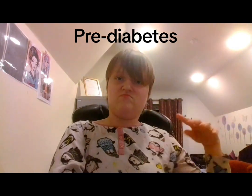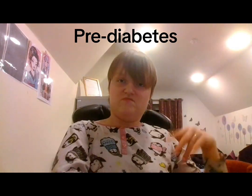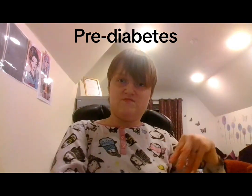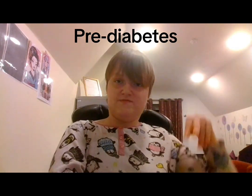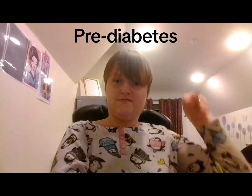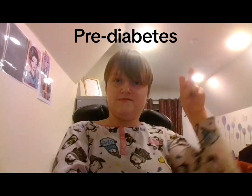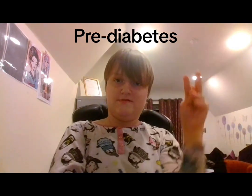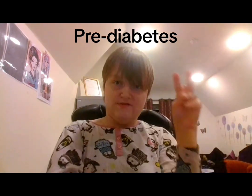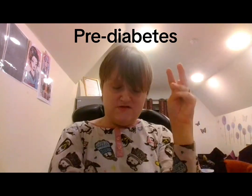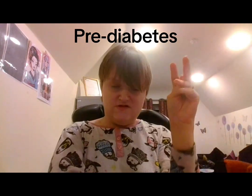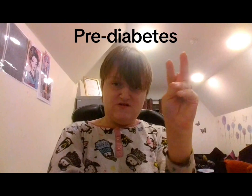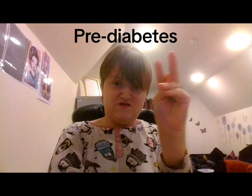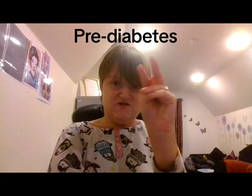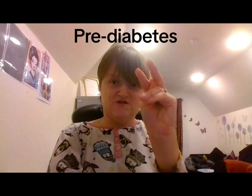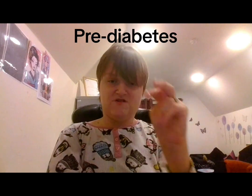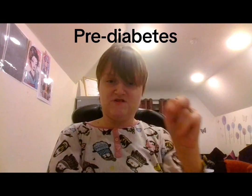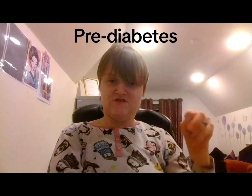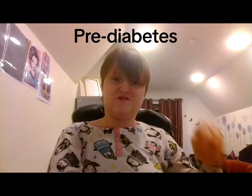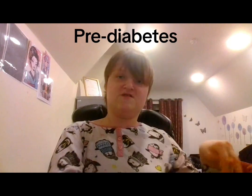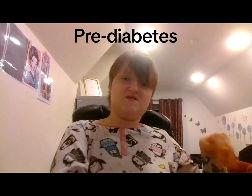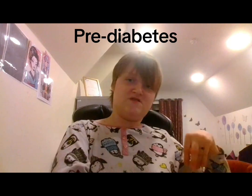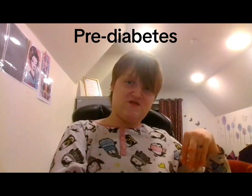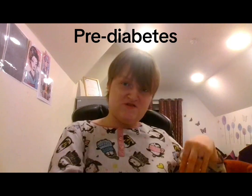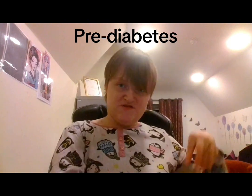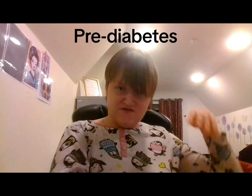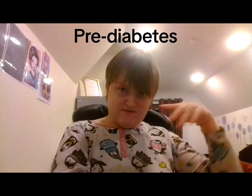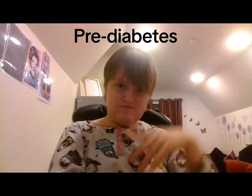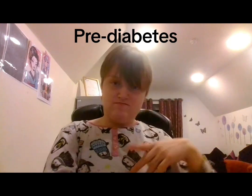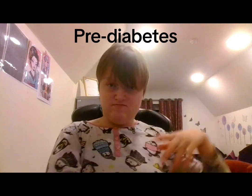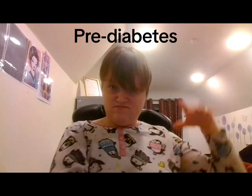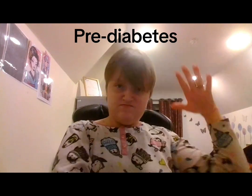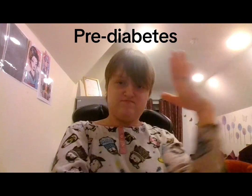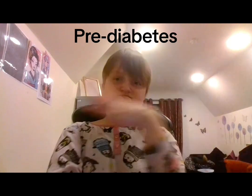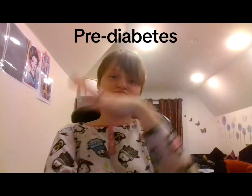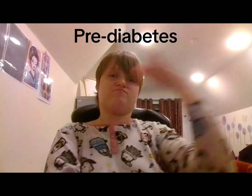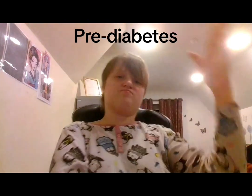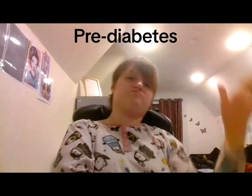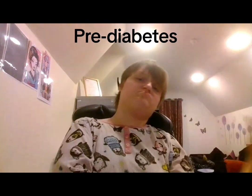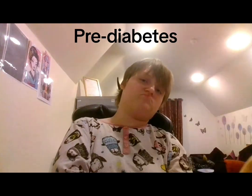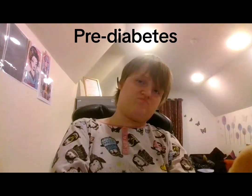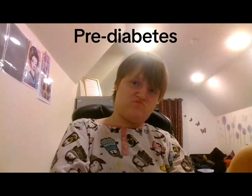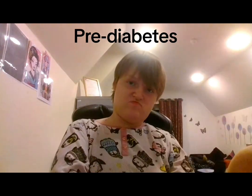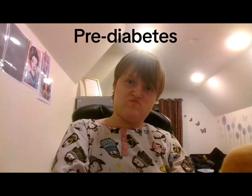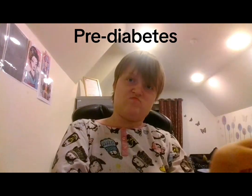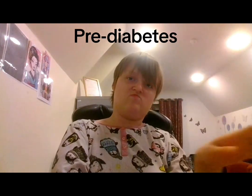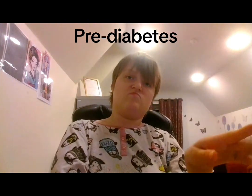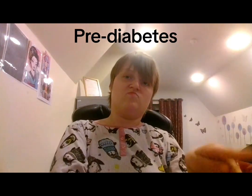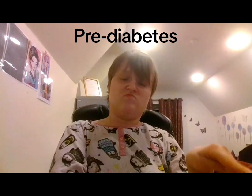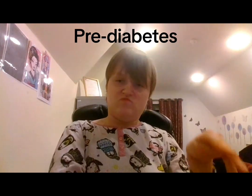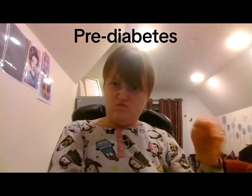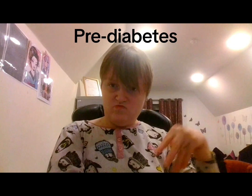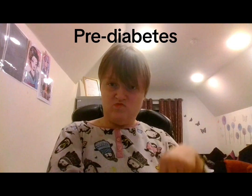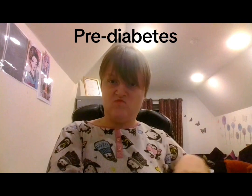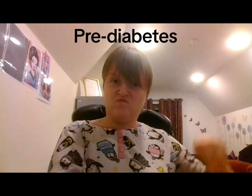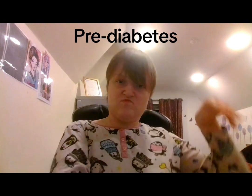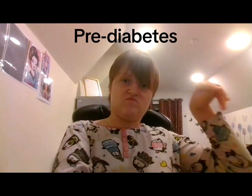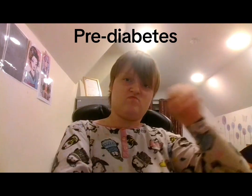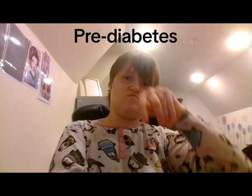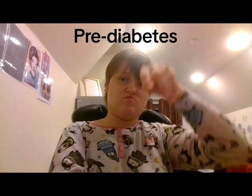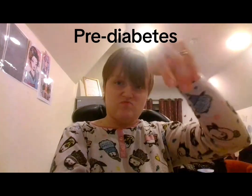2 diabetes or for help with what to do next. And you could join our online forum